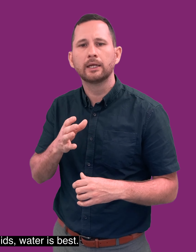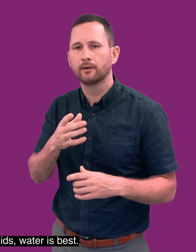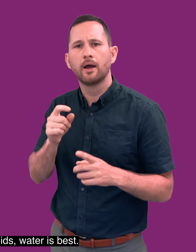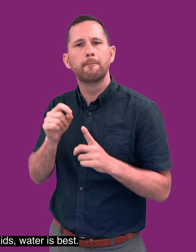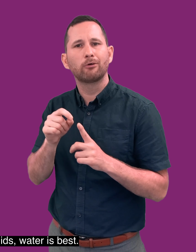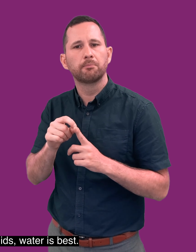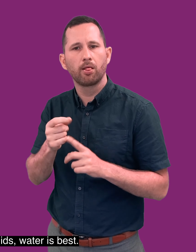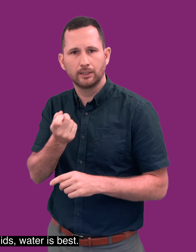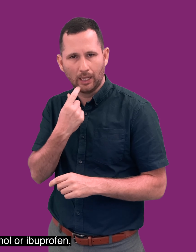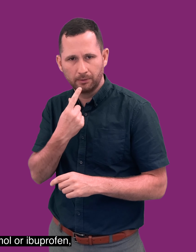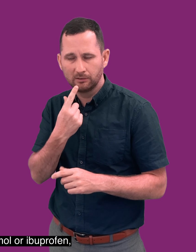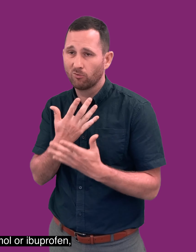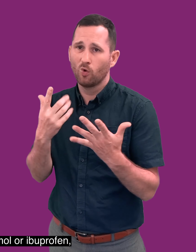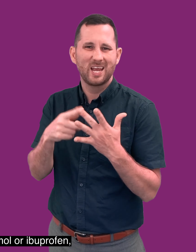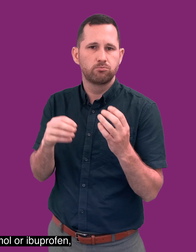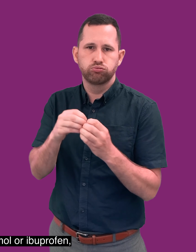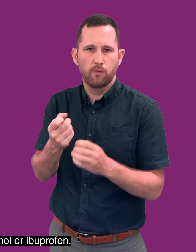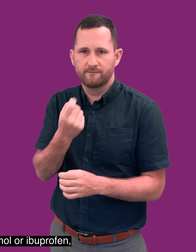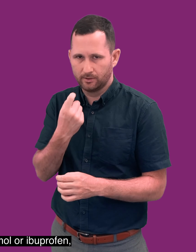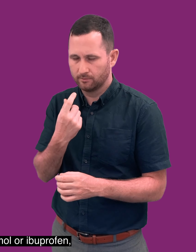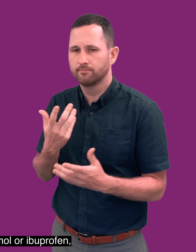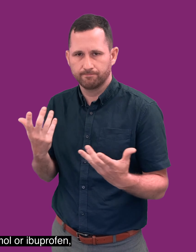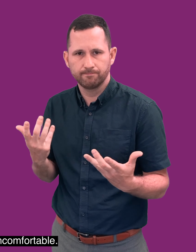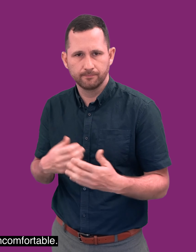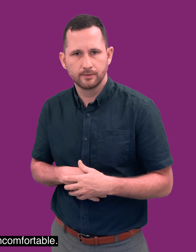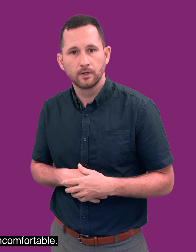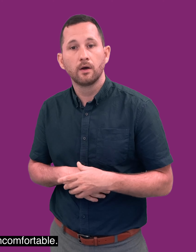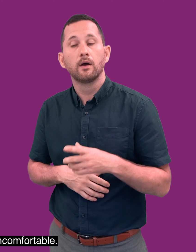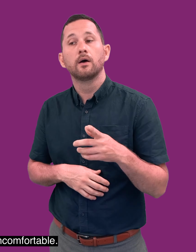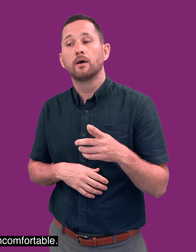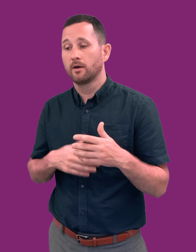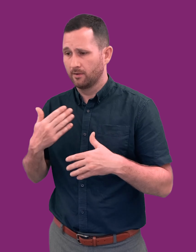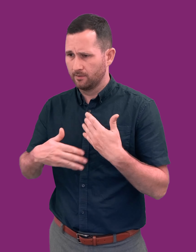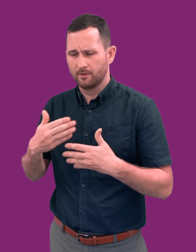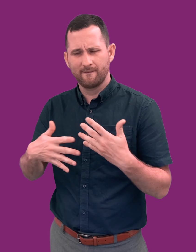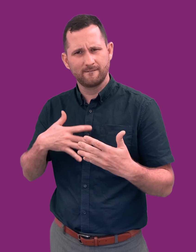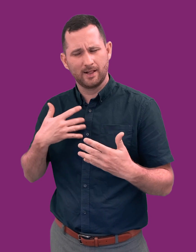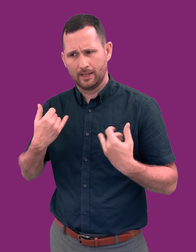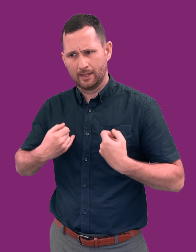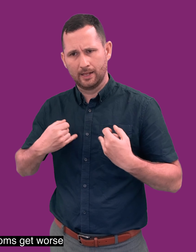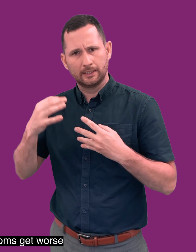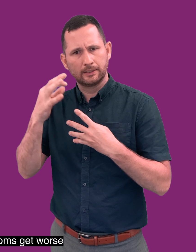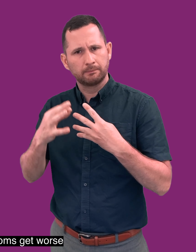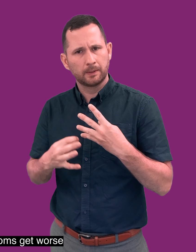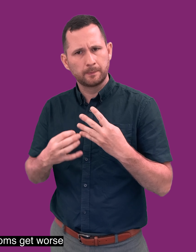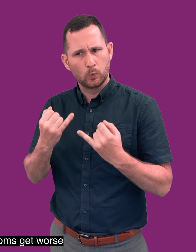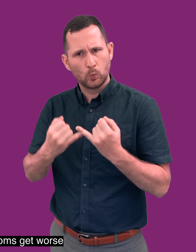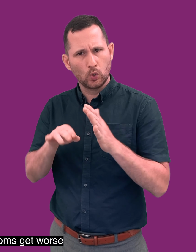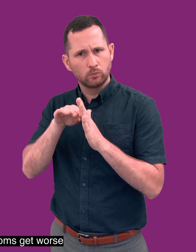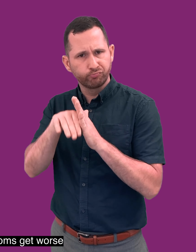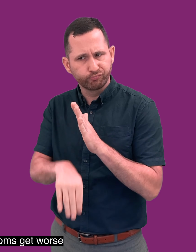best, take paracetamol or ibuprofen if you feel uncomfortable. If your symptoms get